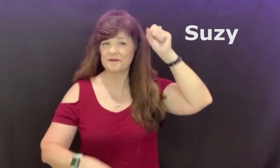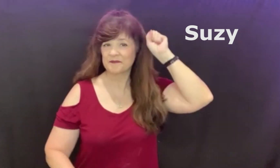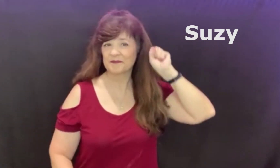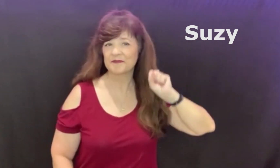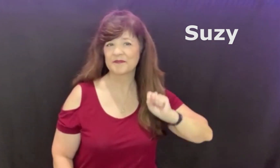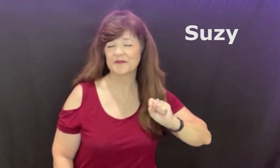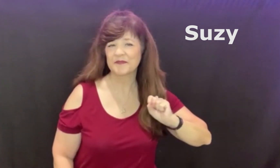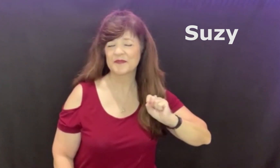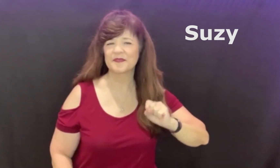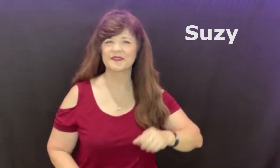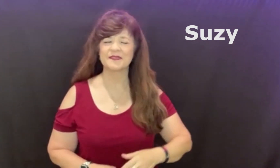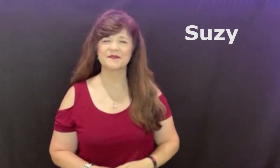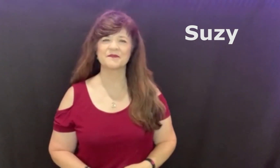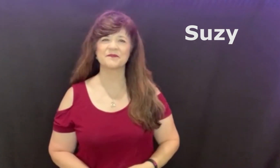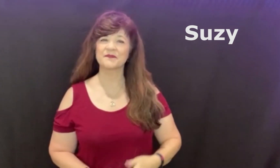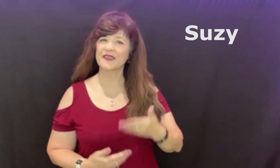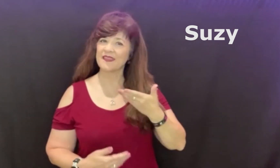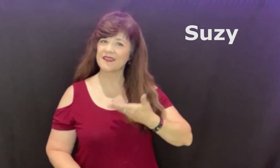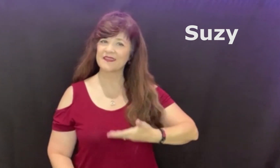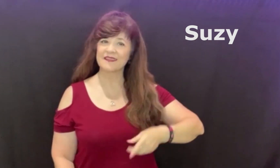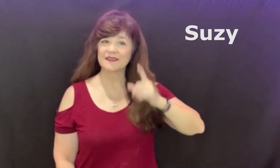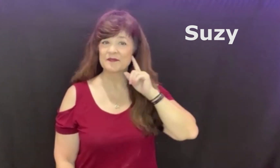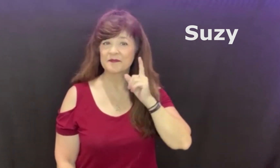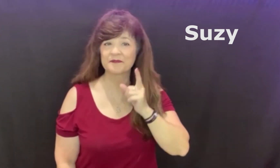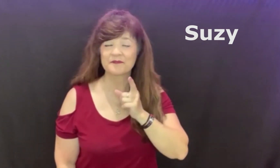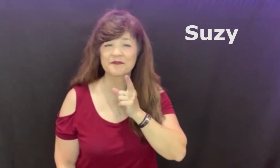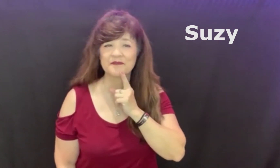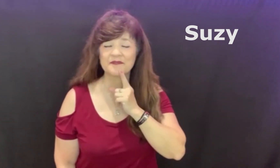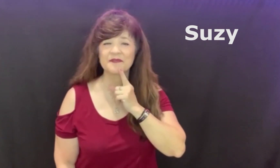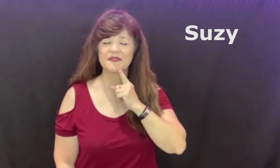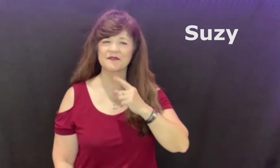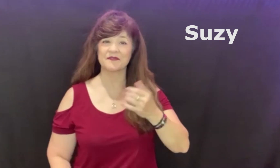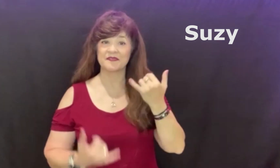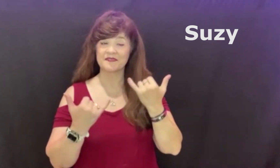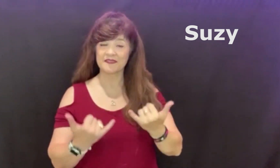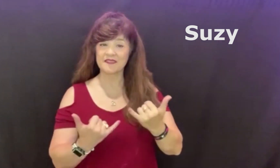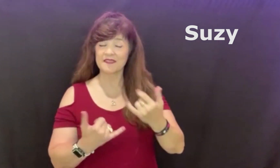and this is my sign name. I am deaf.